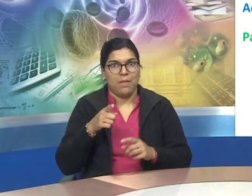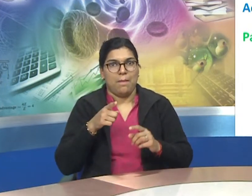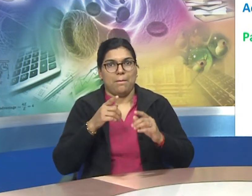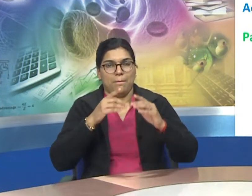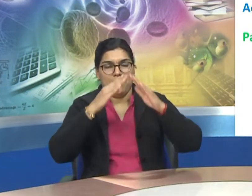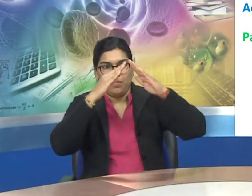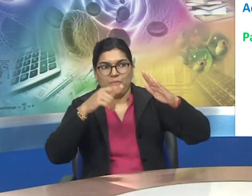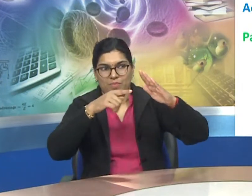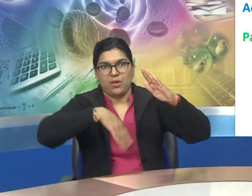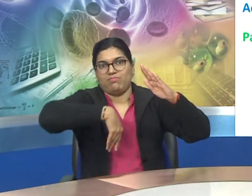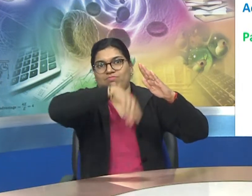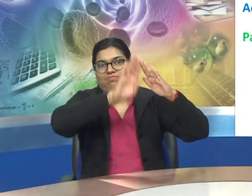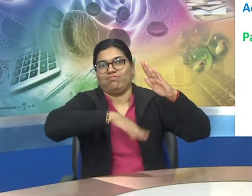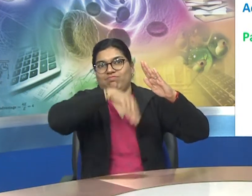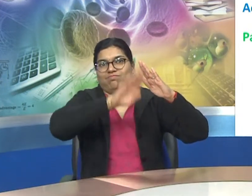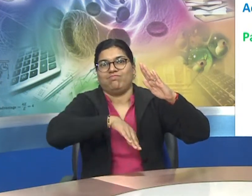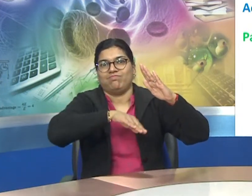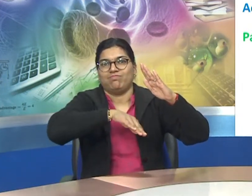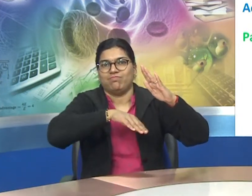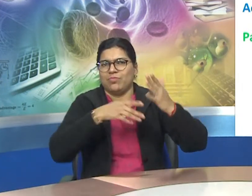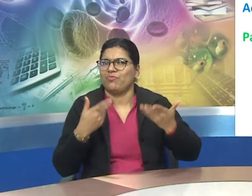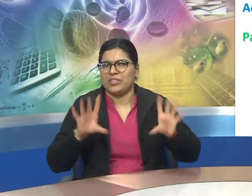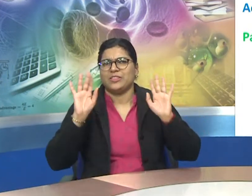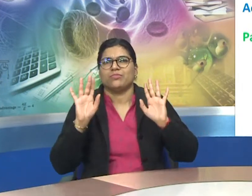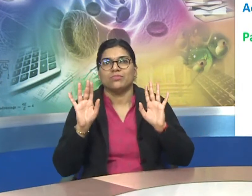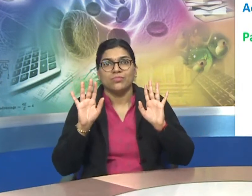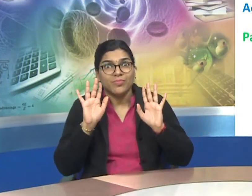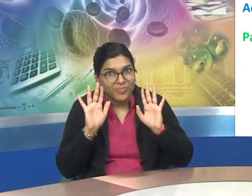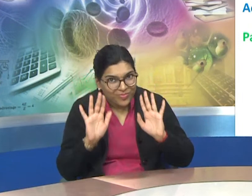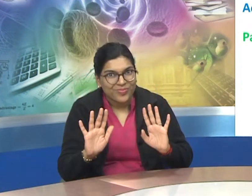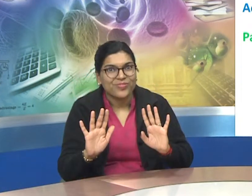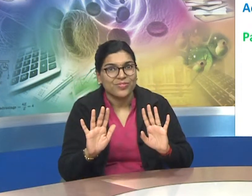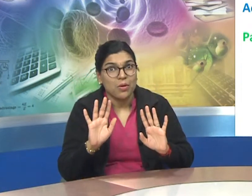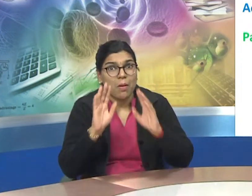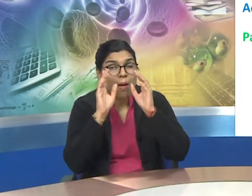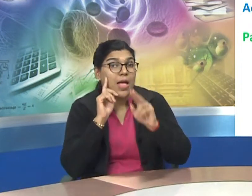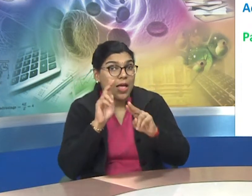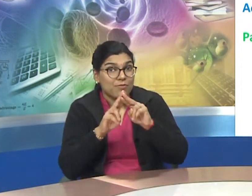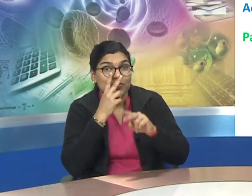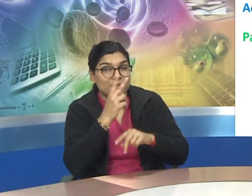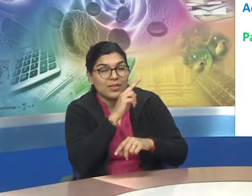the house was painted by Anna.